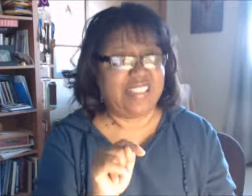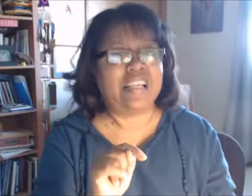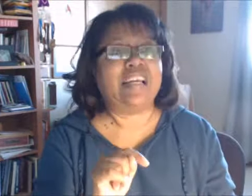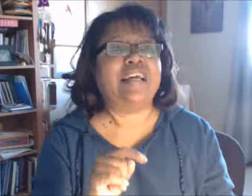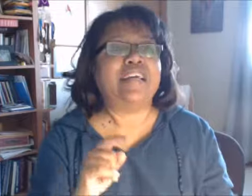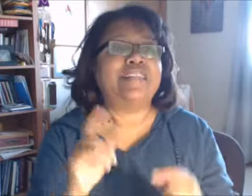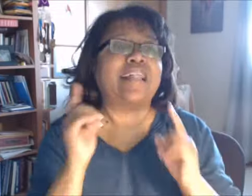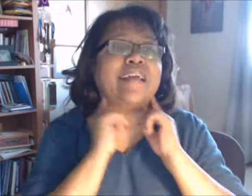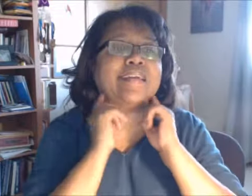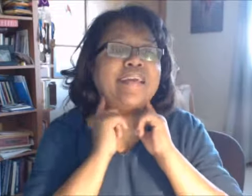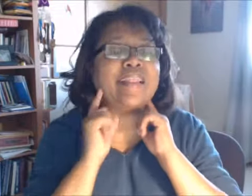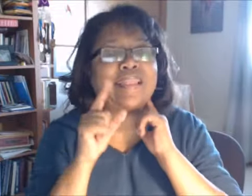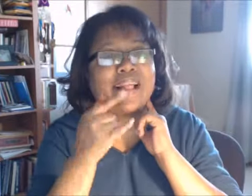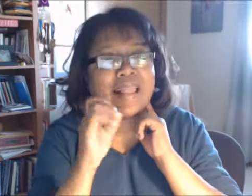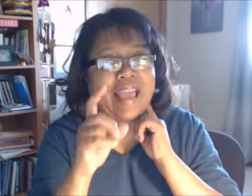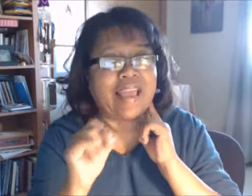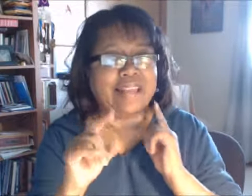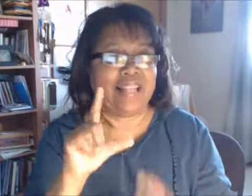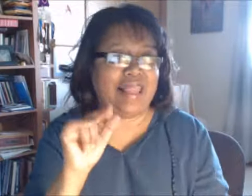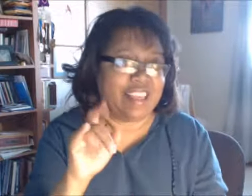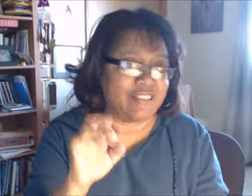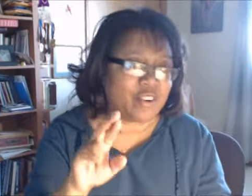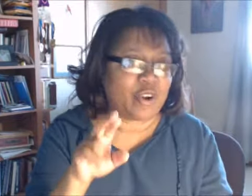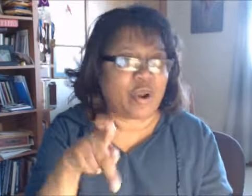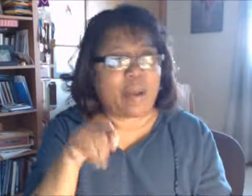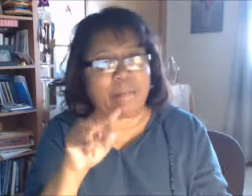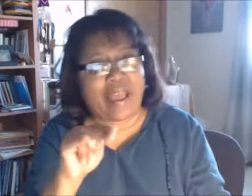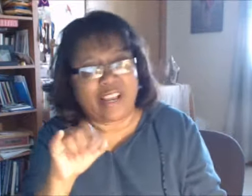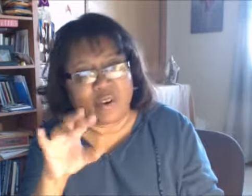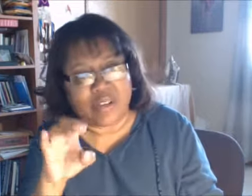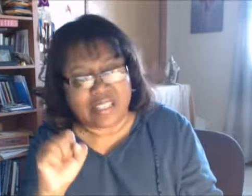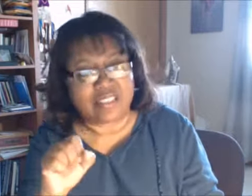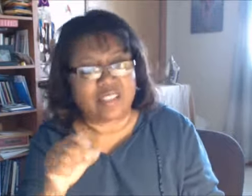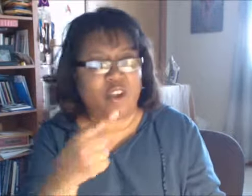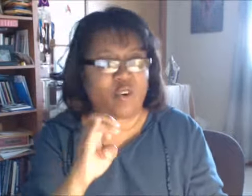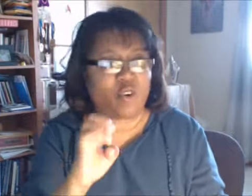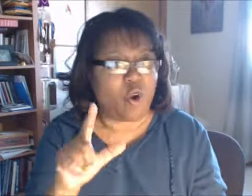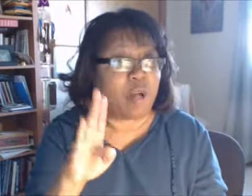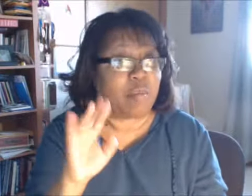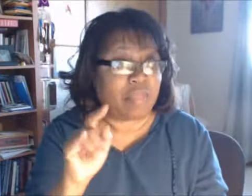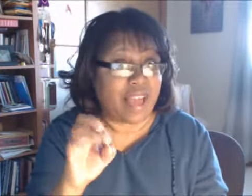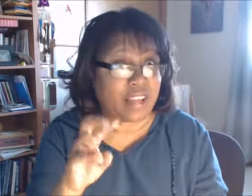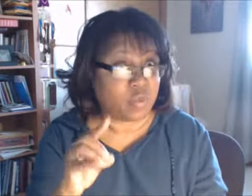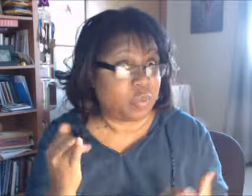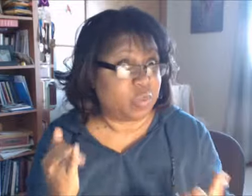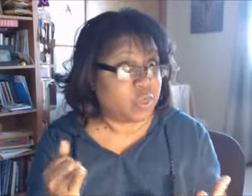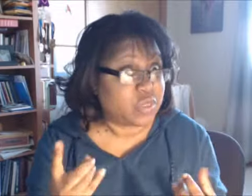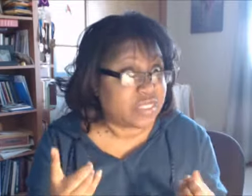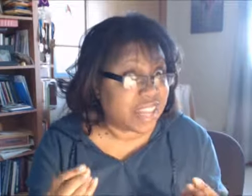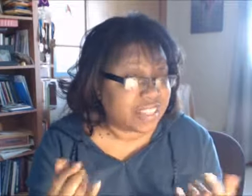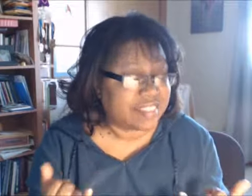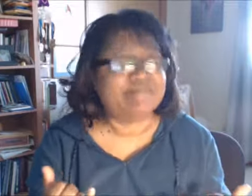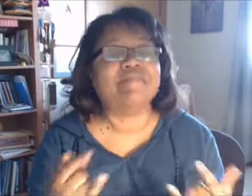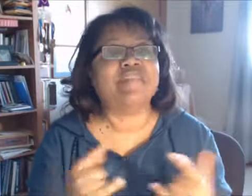glands, the liver, the pancreas, and the gallbladder. Alright, what we're going to do today is follow the fate of